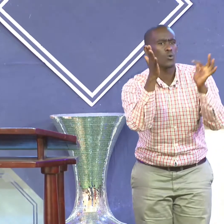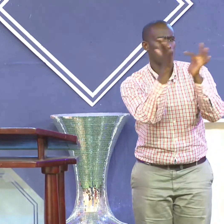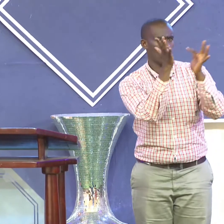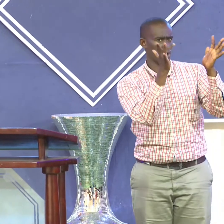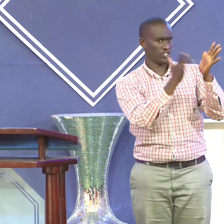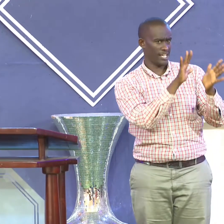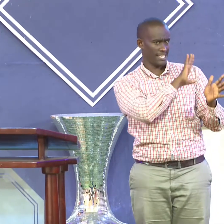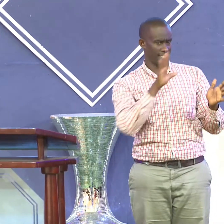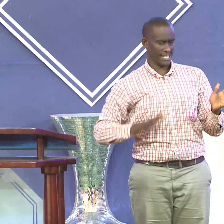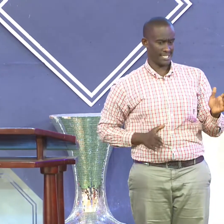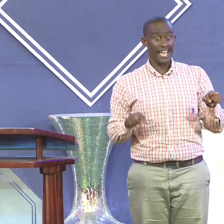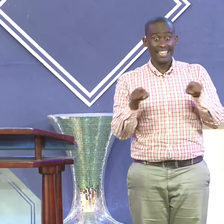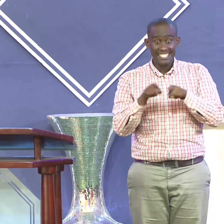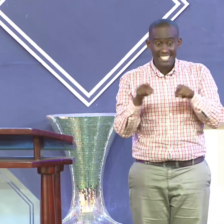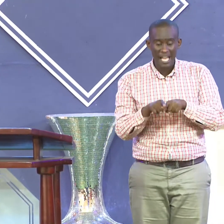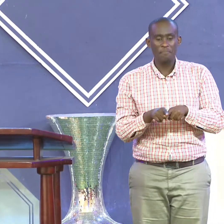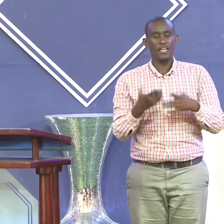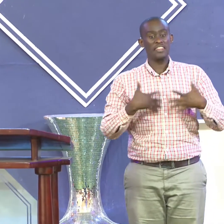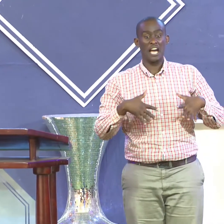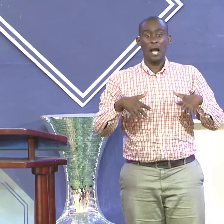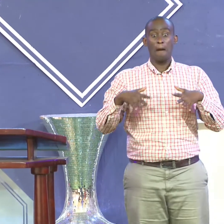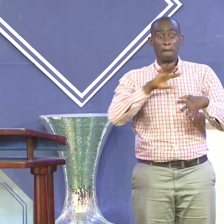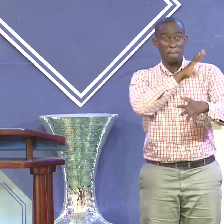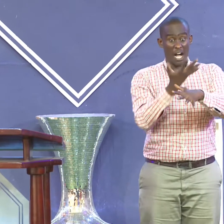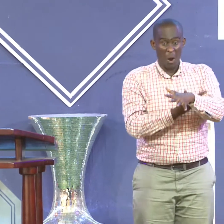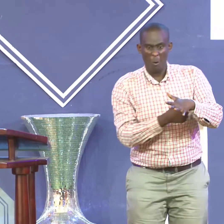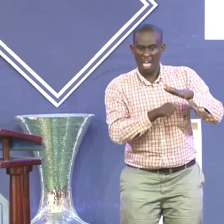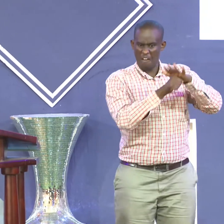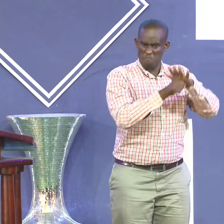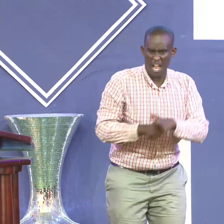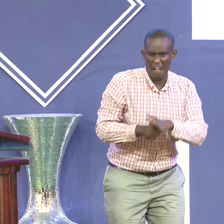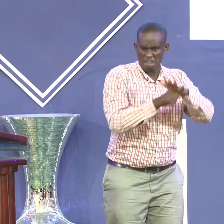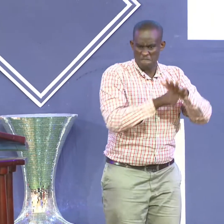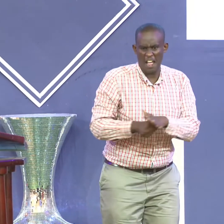N'amaanyi agatutawaanya. Even the power that is against us.